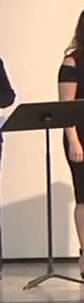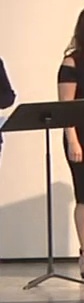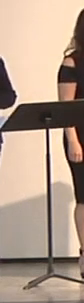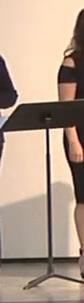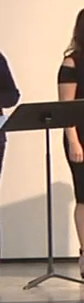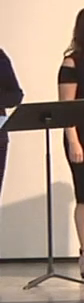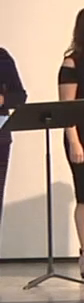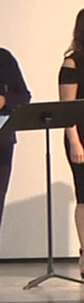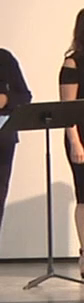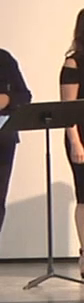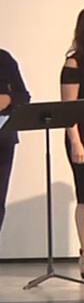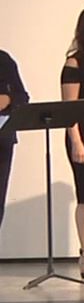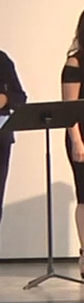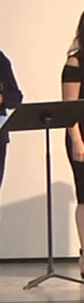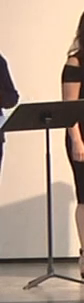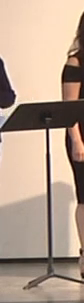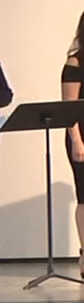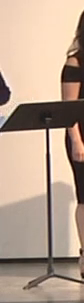Let's move on to Leap High School.